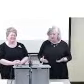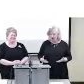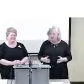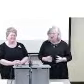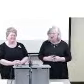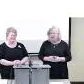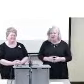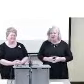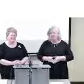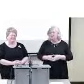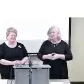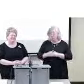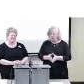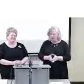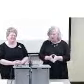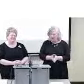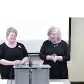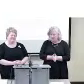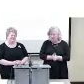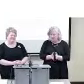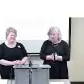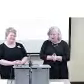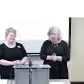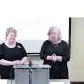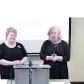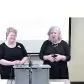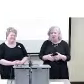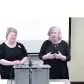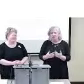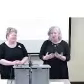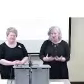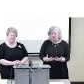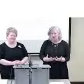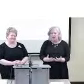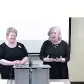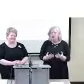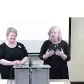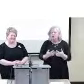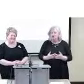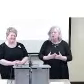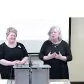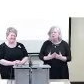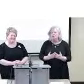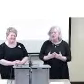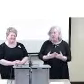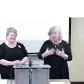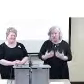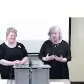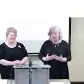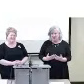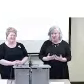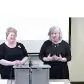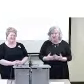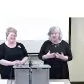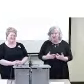things are not that you have to be the most organized person in the world we're not encouraging you to do that we just want you to be a better